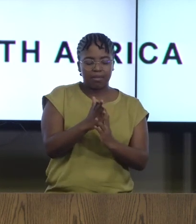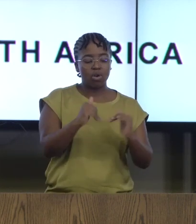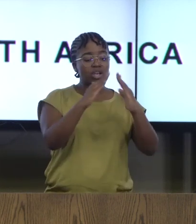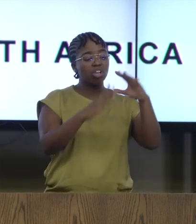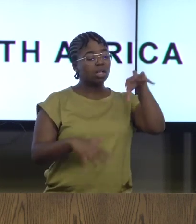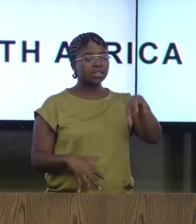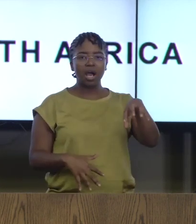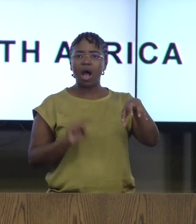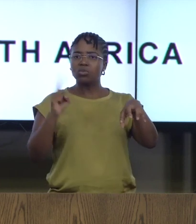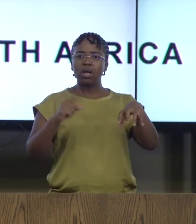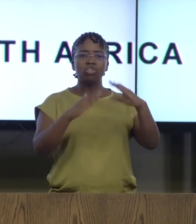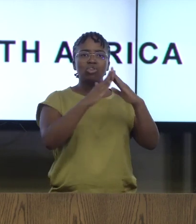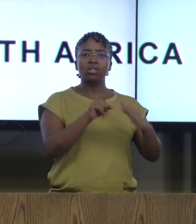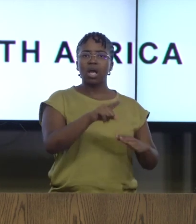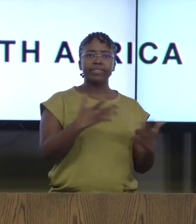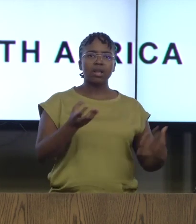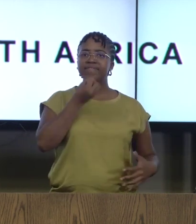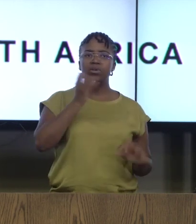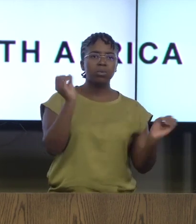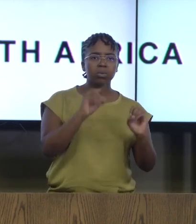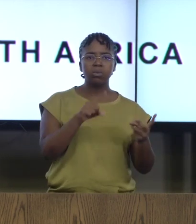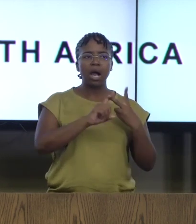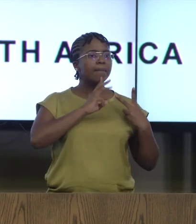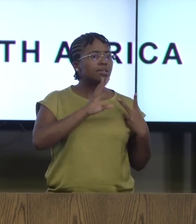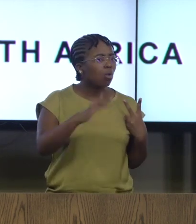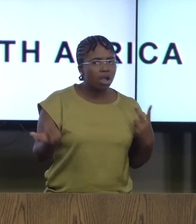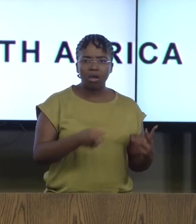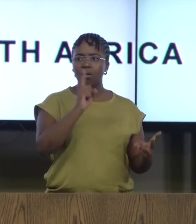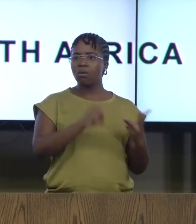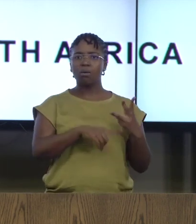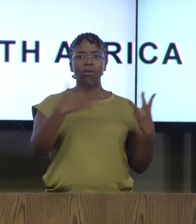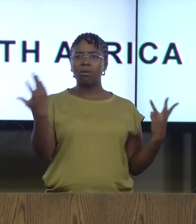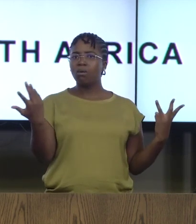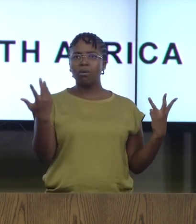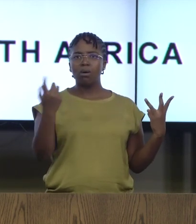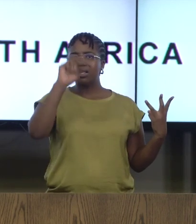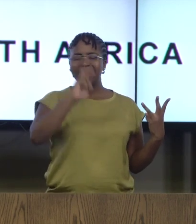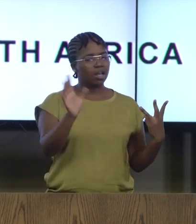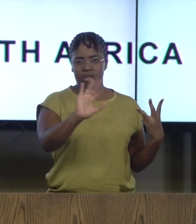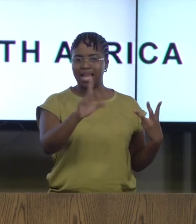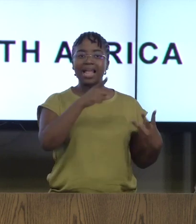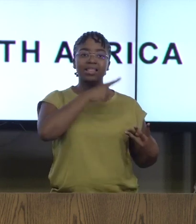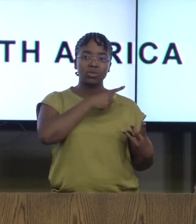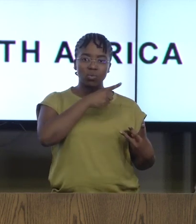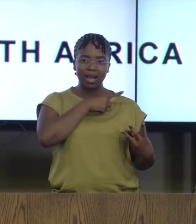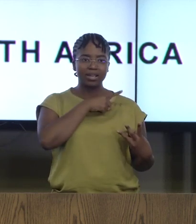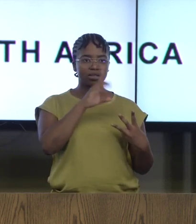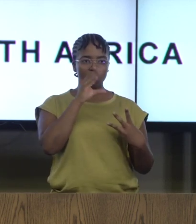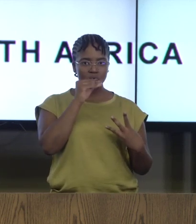shelters, because we can't have shelters and then people have got no water, people have got no food, people have got no. That's why sikhuluma